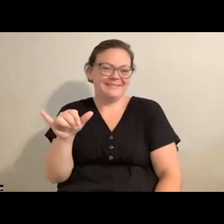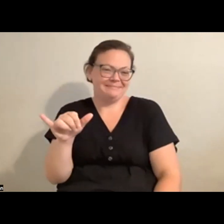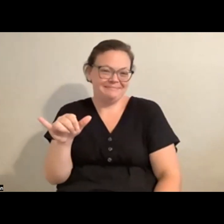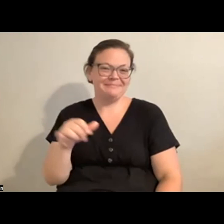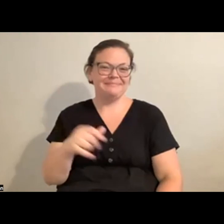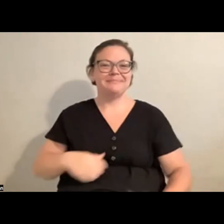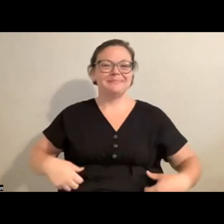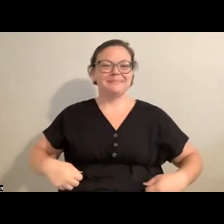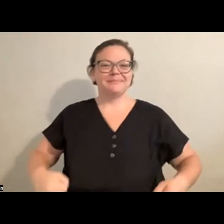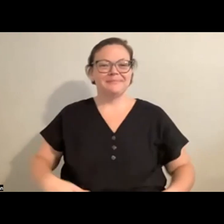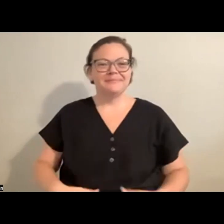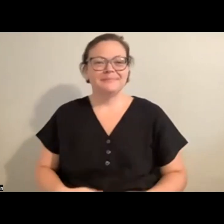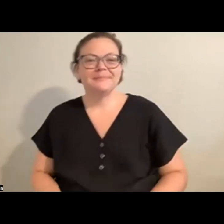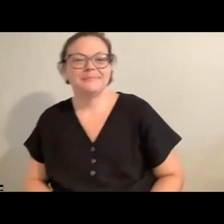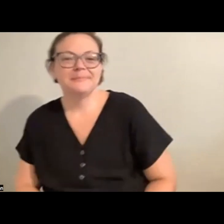So this is what I have so far.